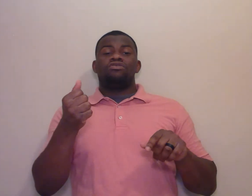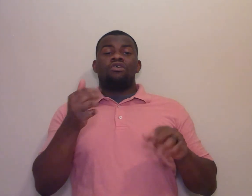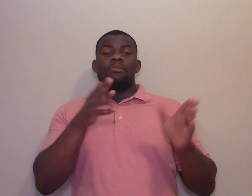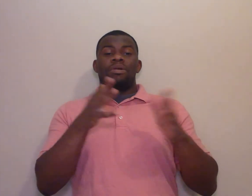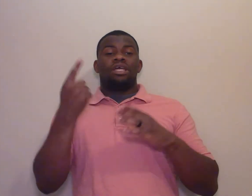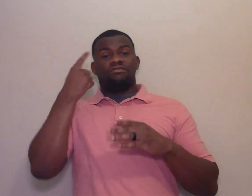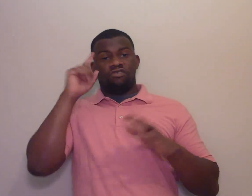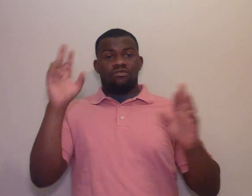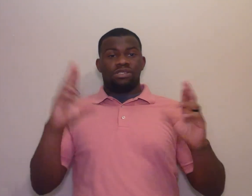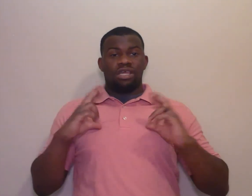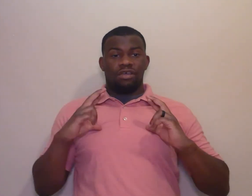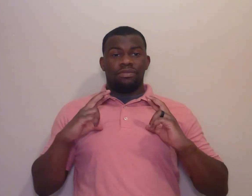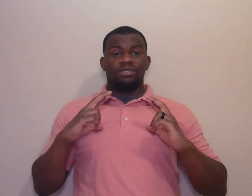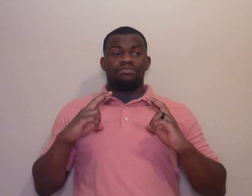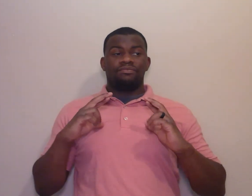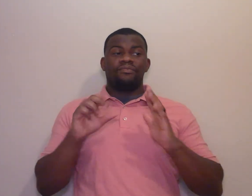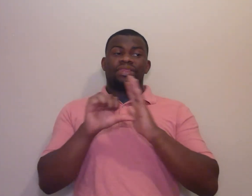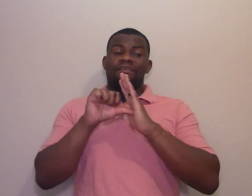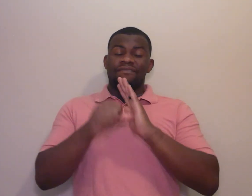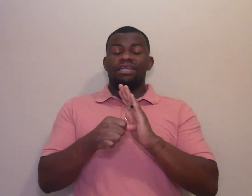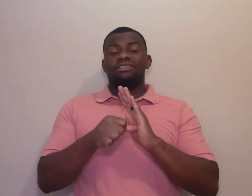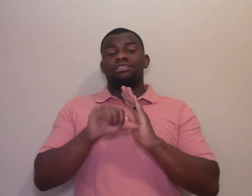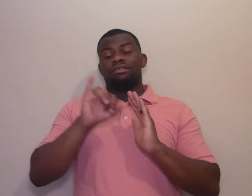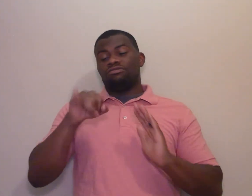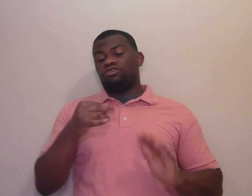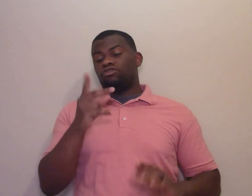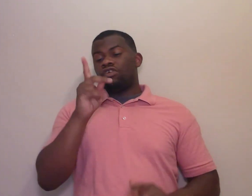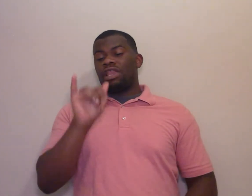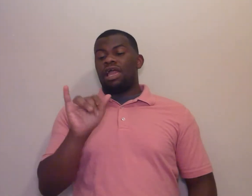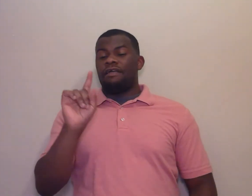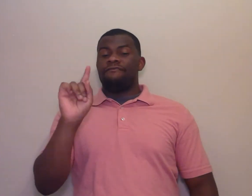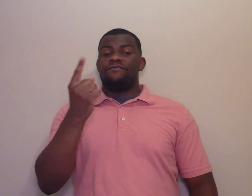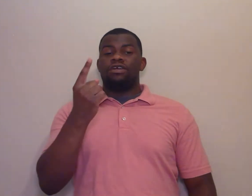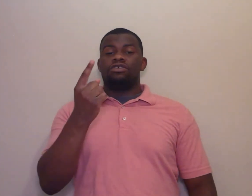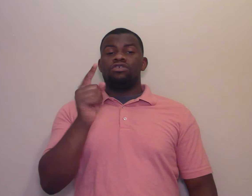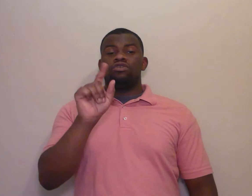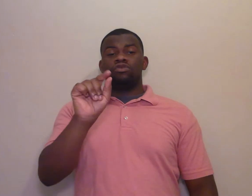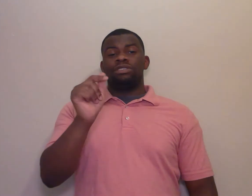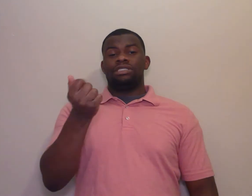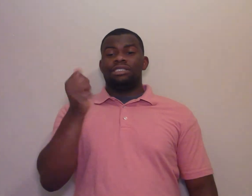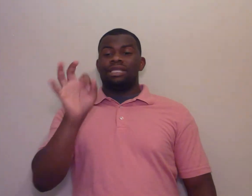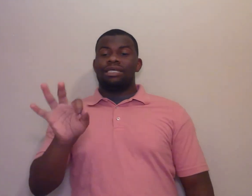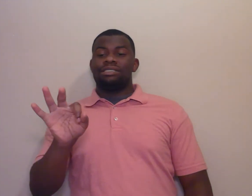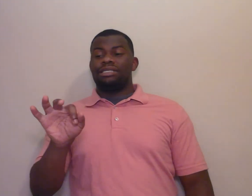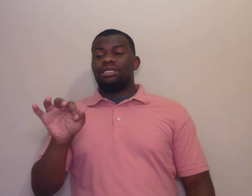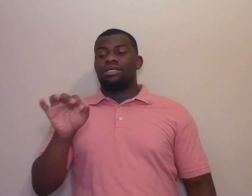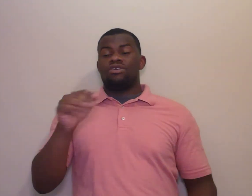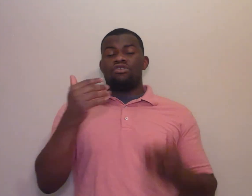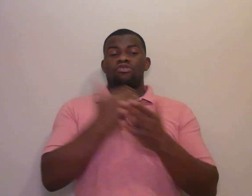July 1st, 2016, new hires will not be eligible for the retiree health plan.